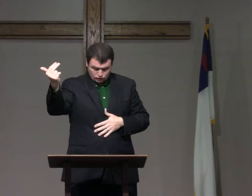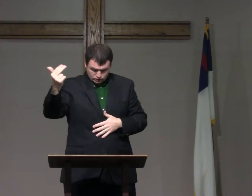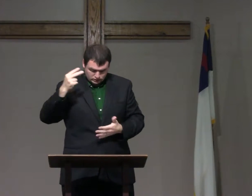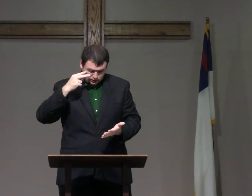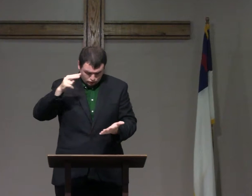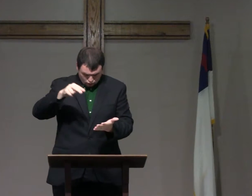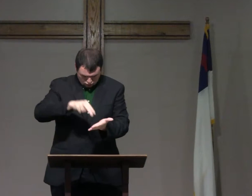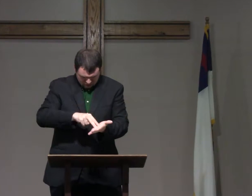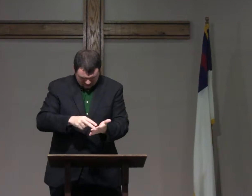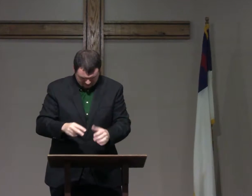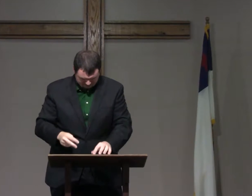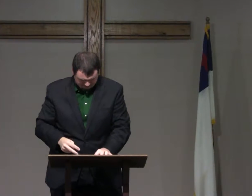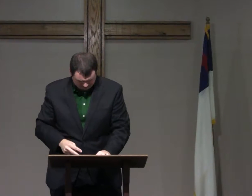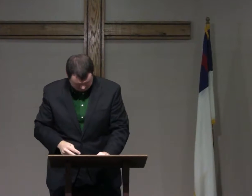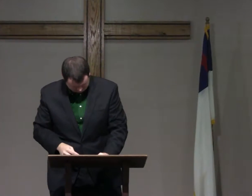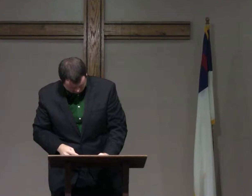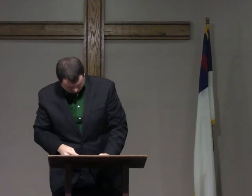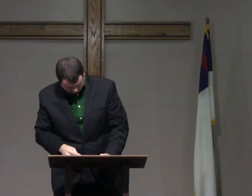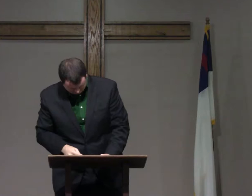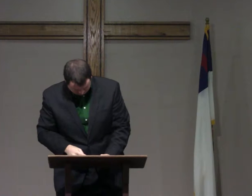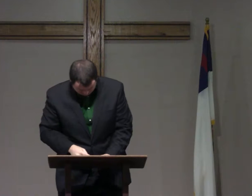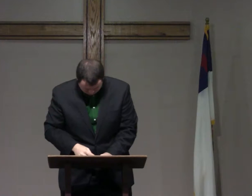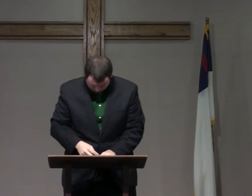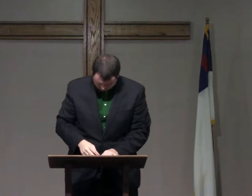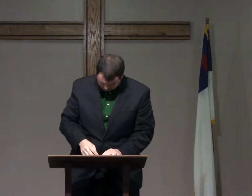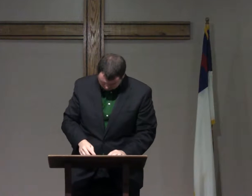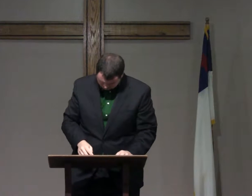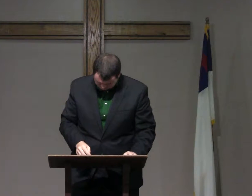Let's look at Romans chapter 10, verse 13.